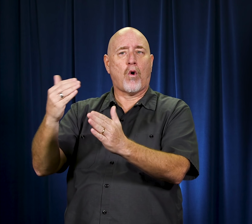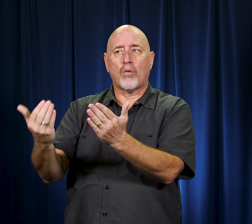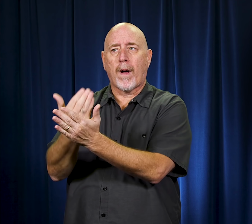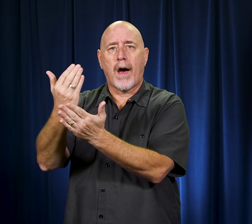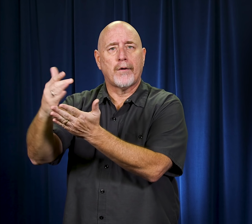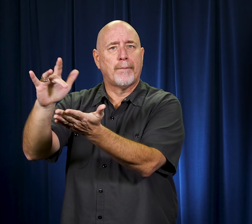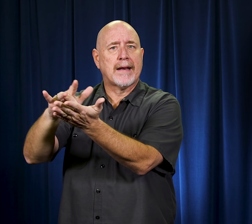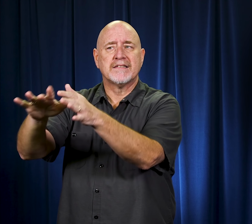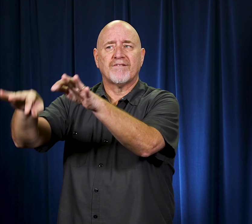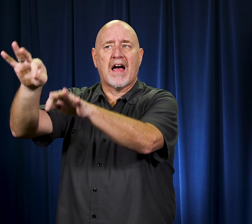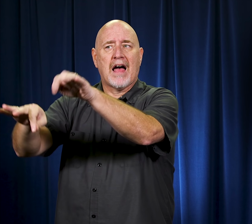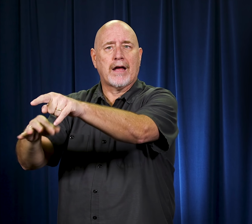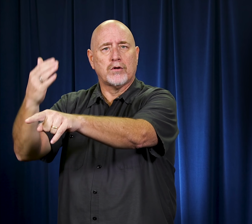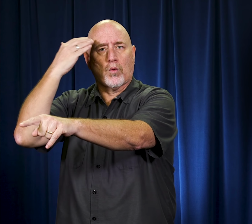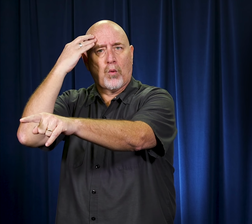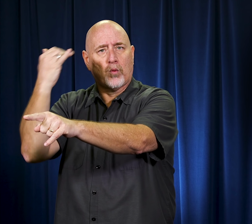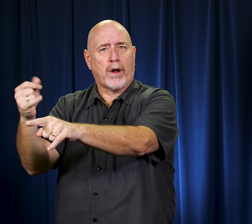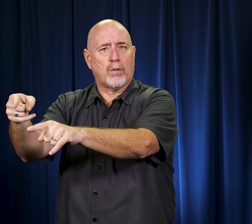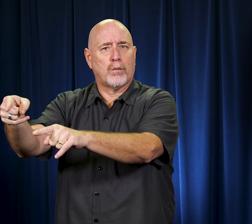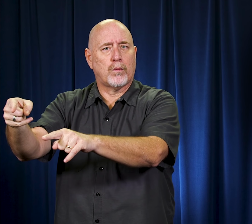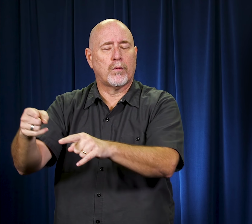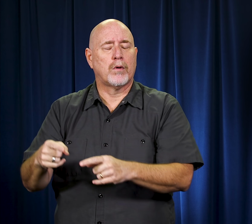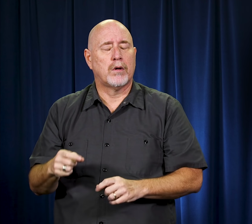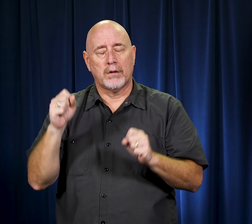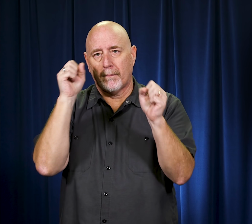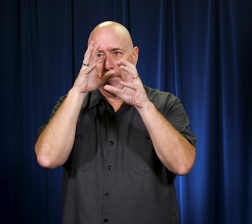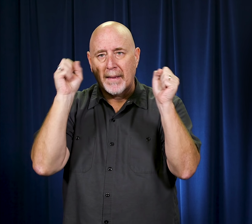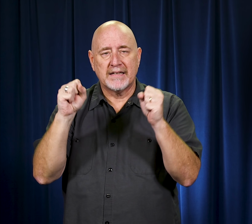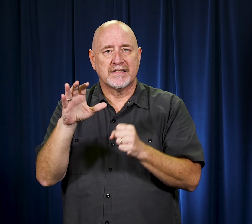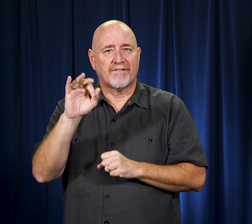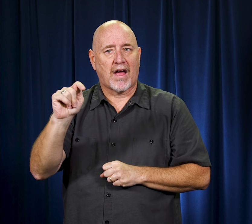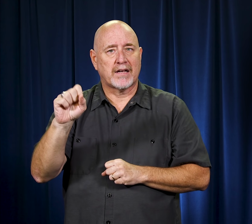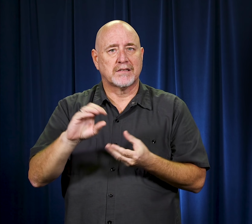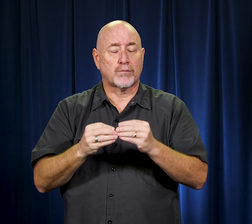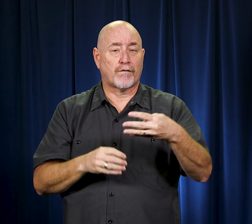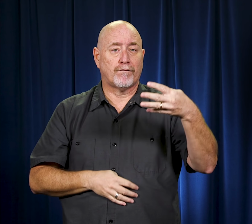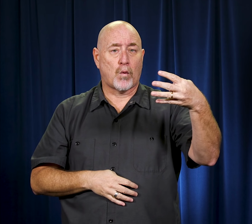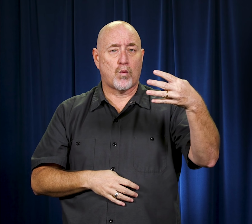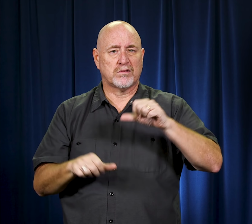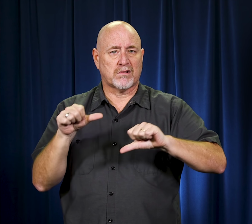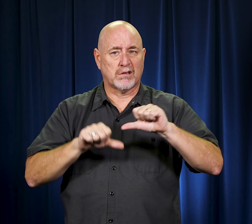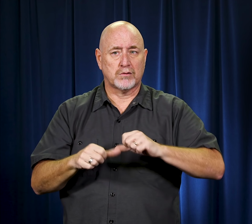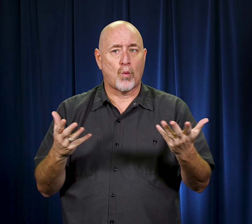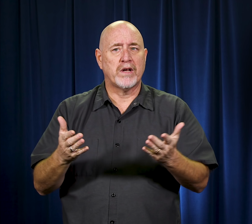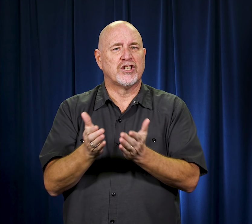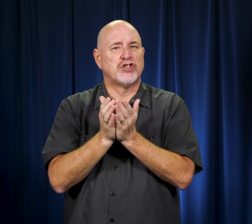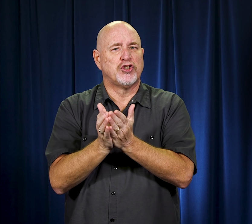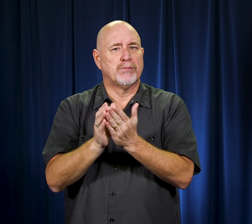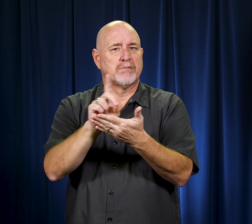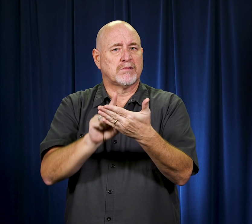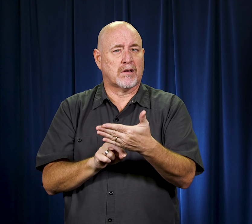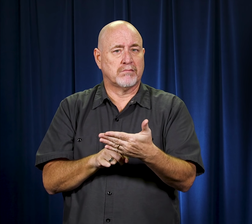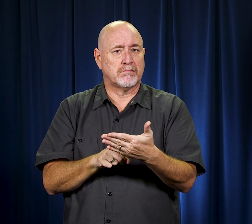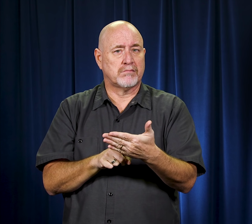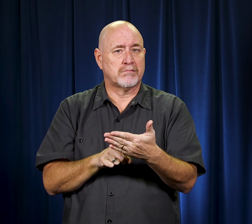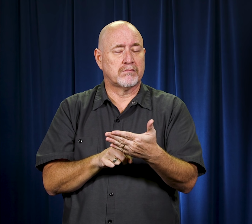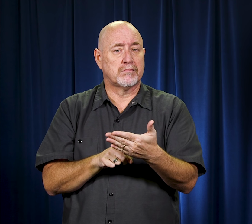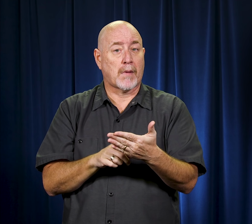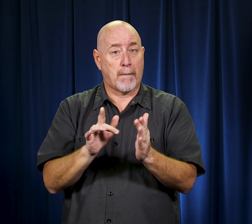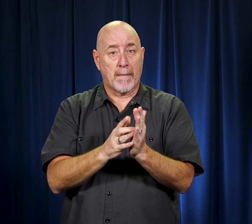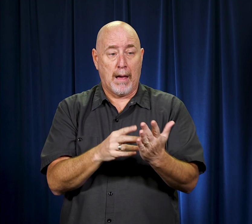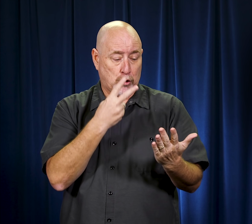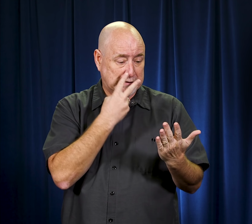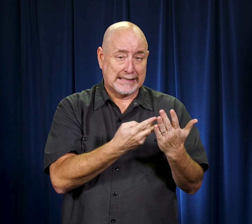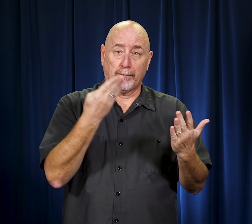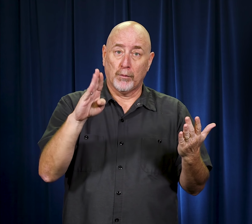times, we knew that should be done. Amazing scientific fact number 4, ship engineering. While you don't go to